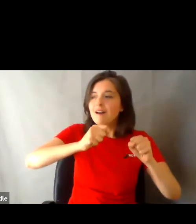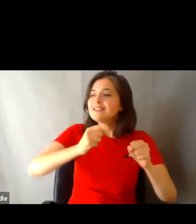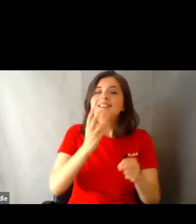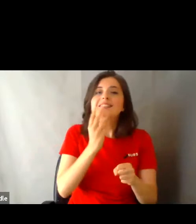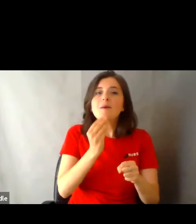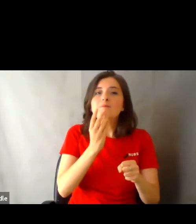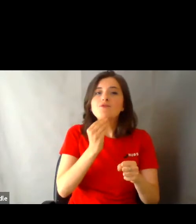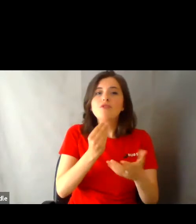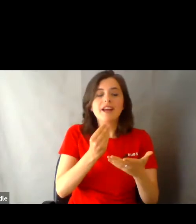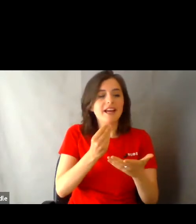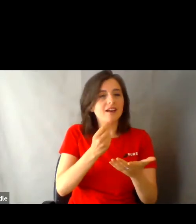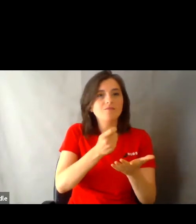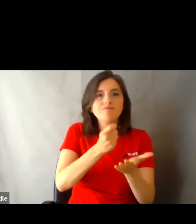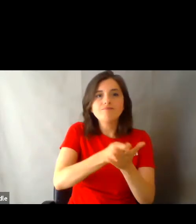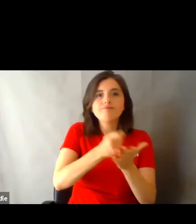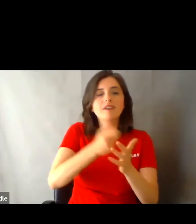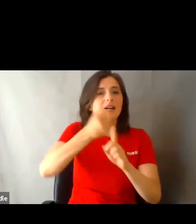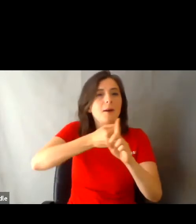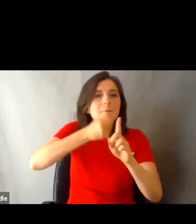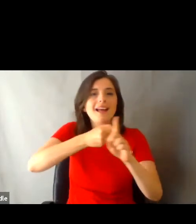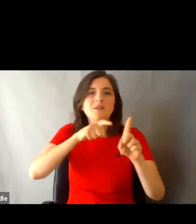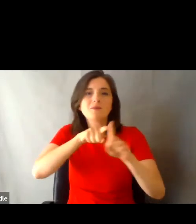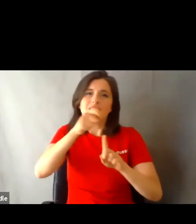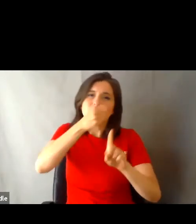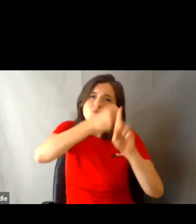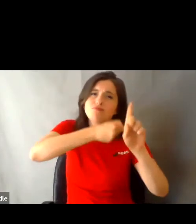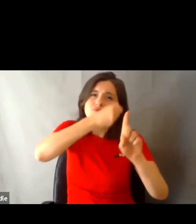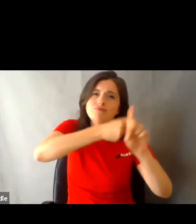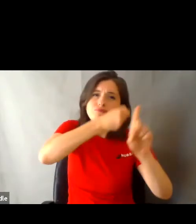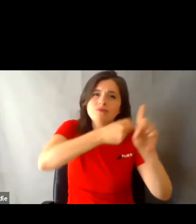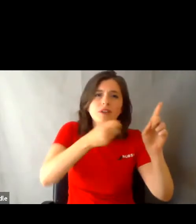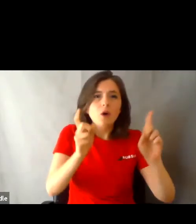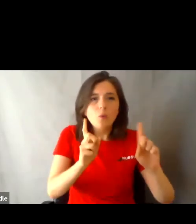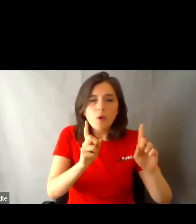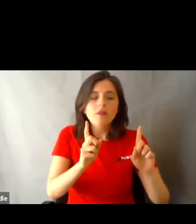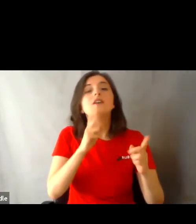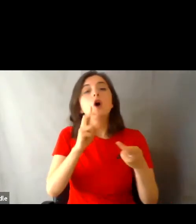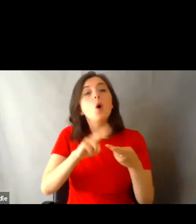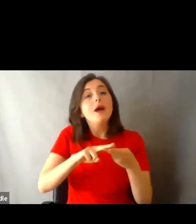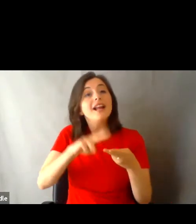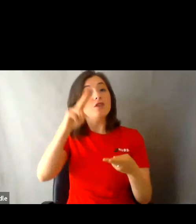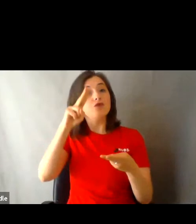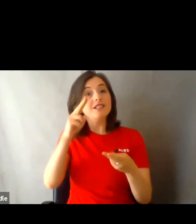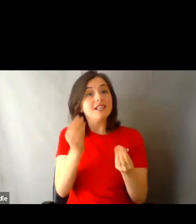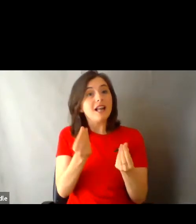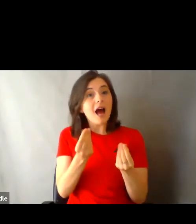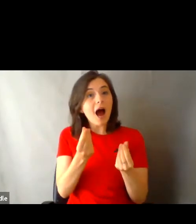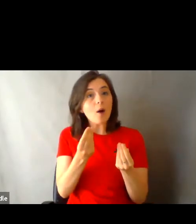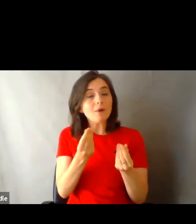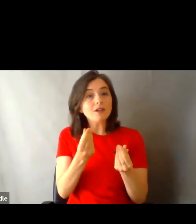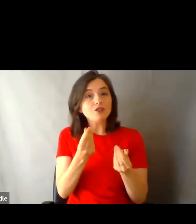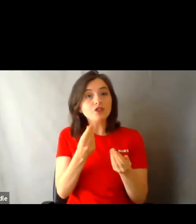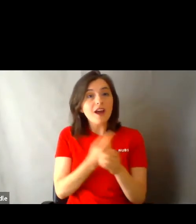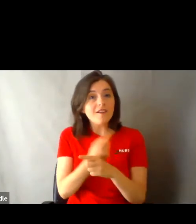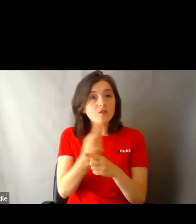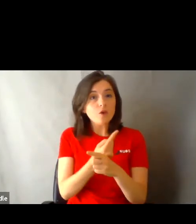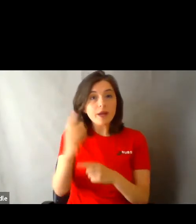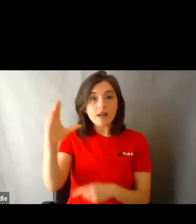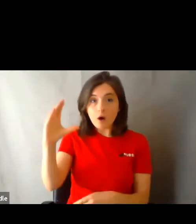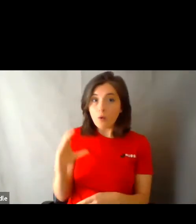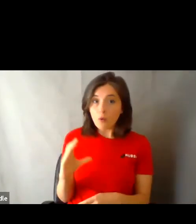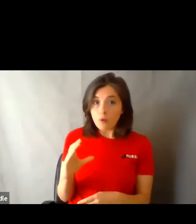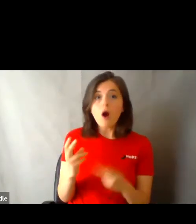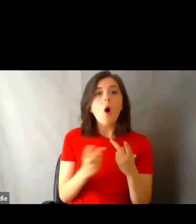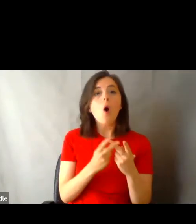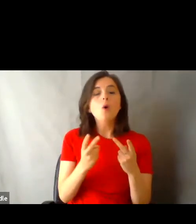years, such as increasing the weekly amount that people get on and temporarily stopping job